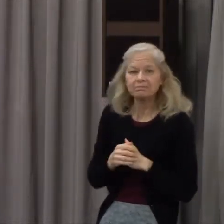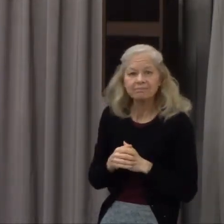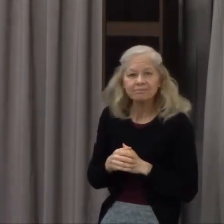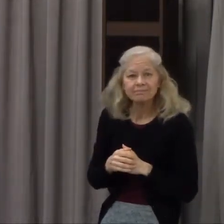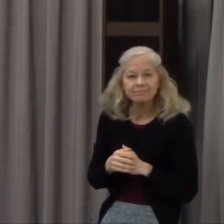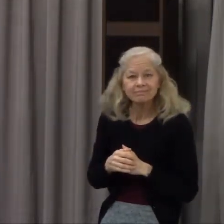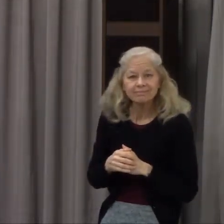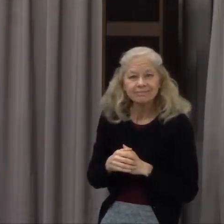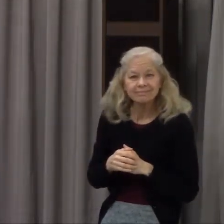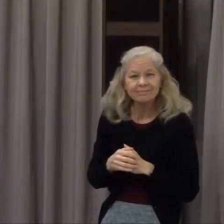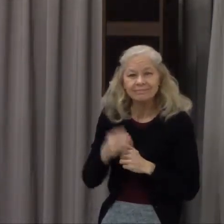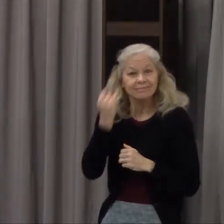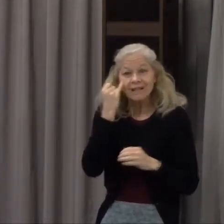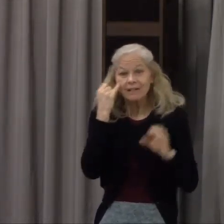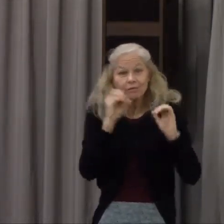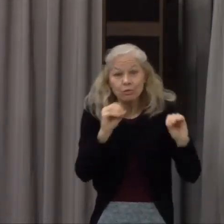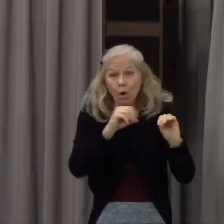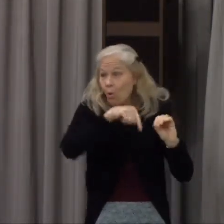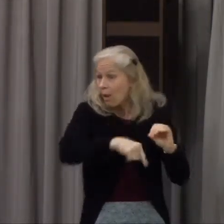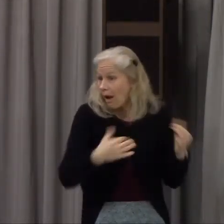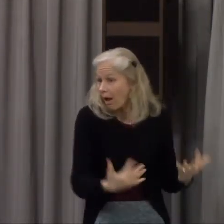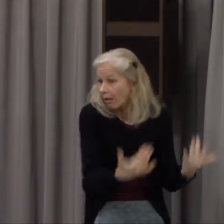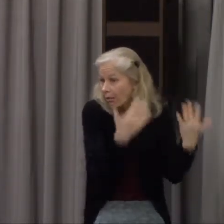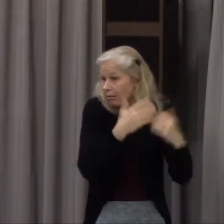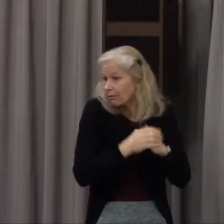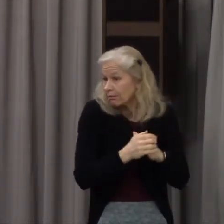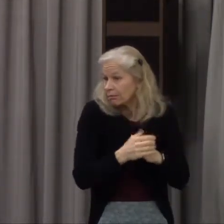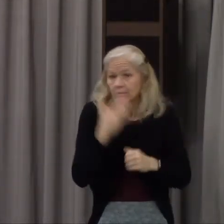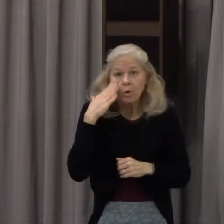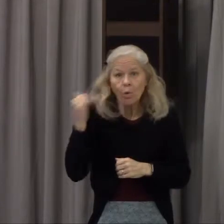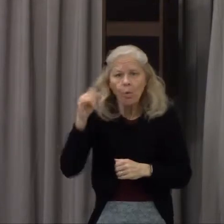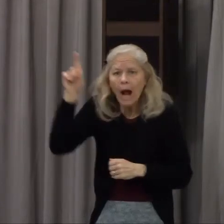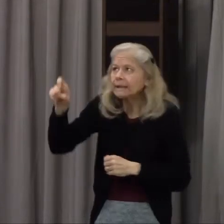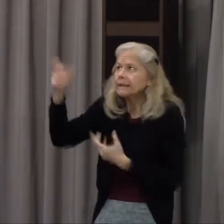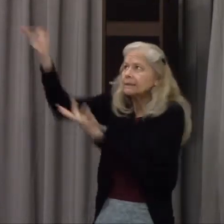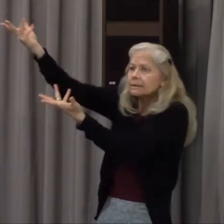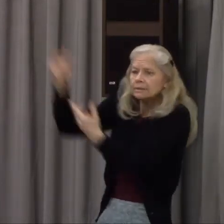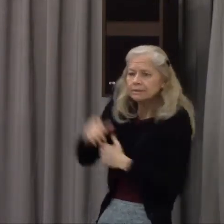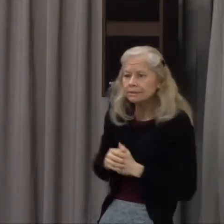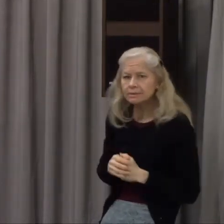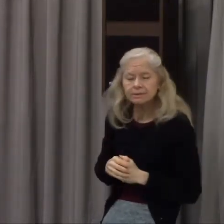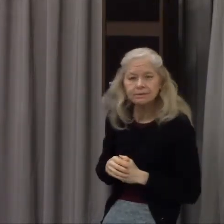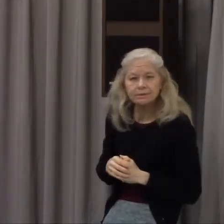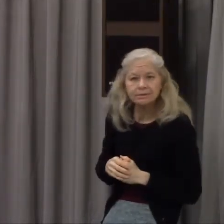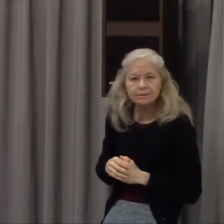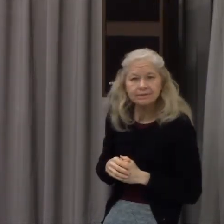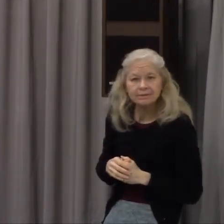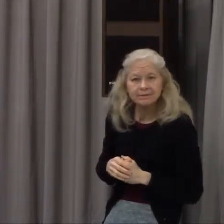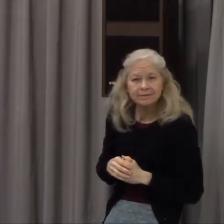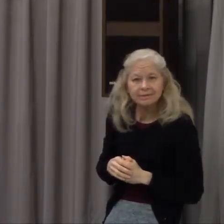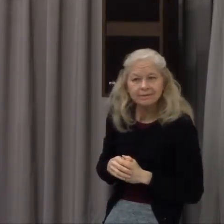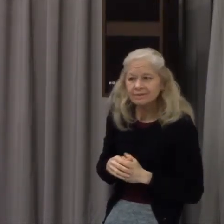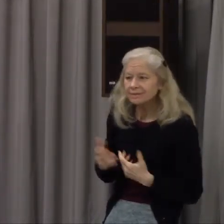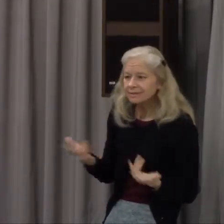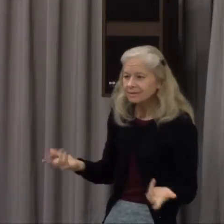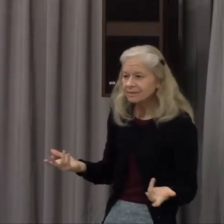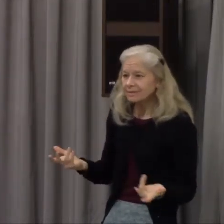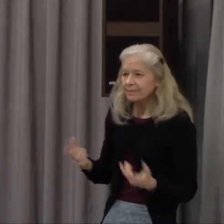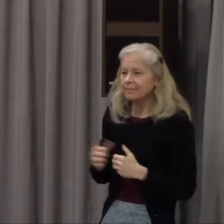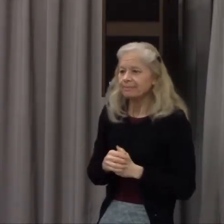the sword is used as we're going to study our Bible. I have, through this study, I have tried to